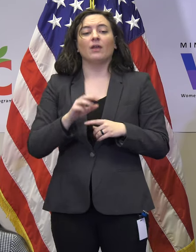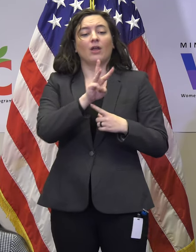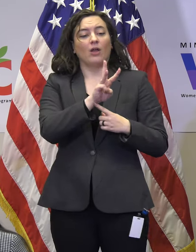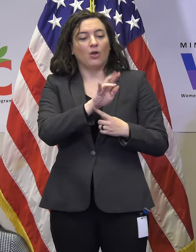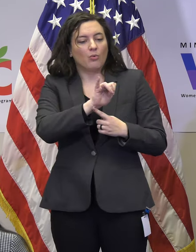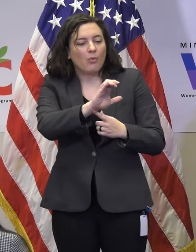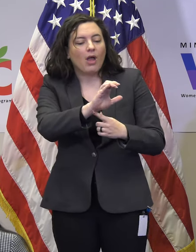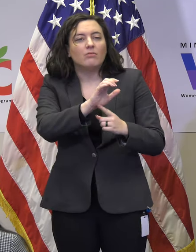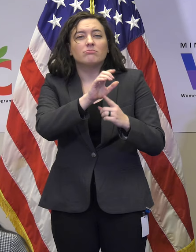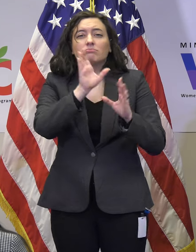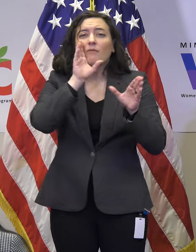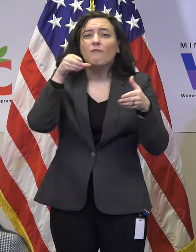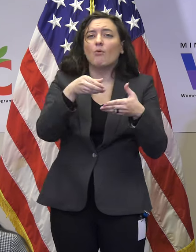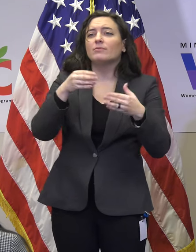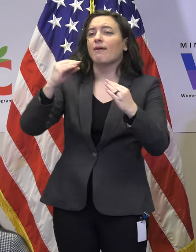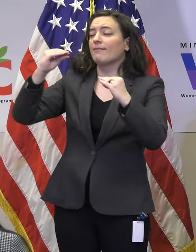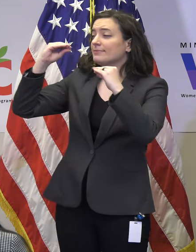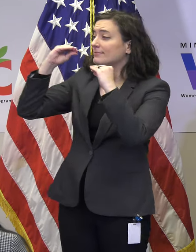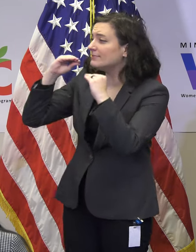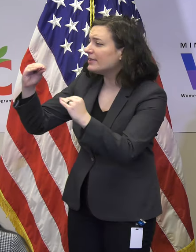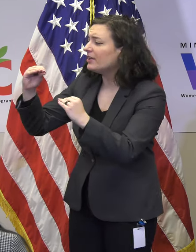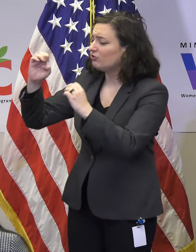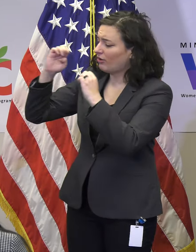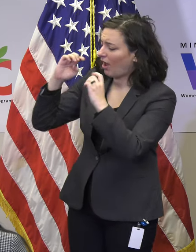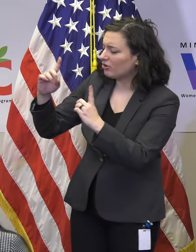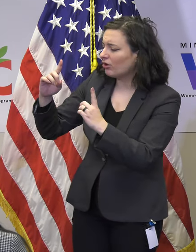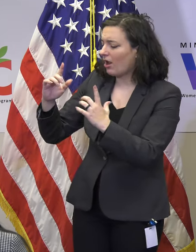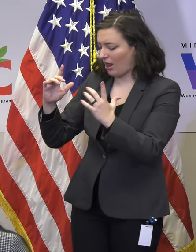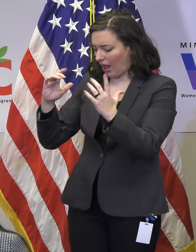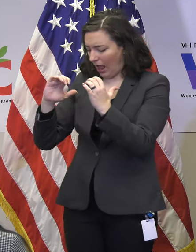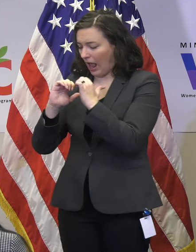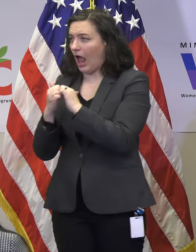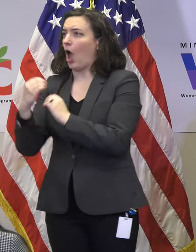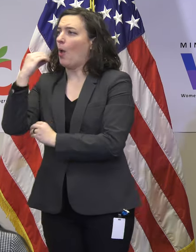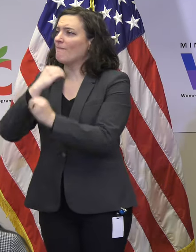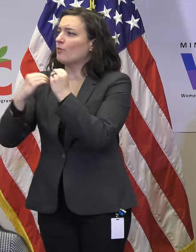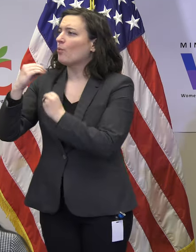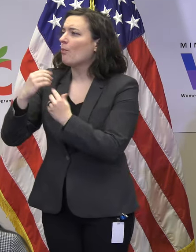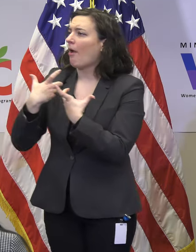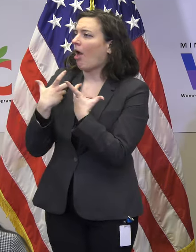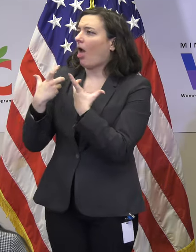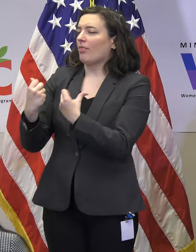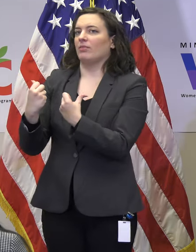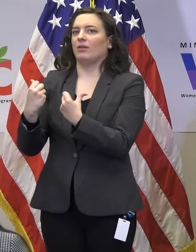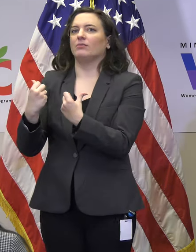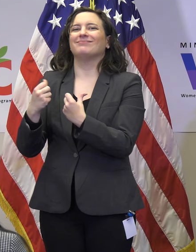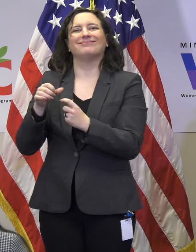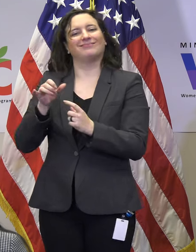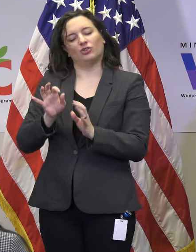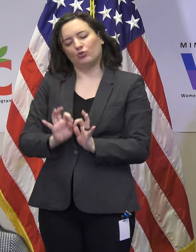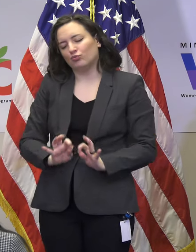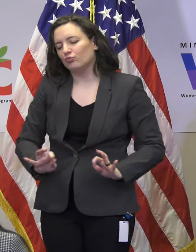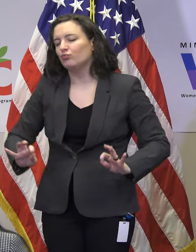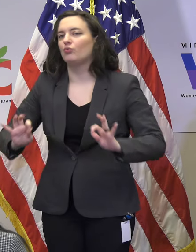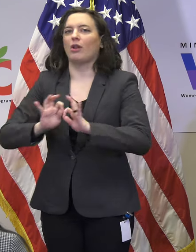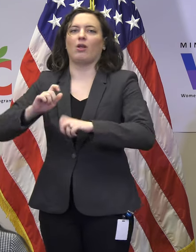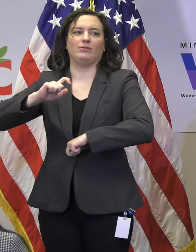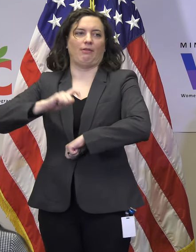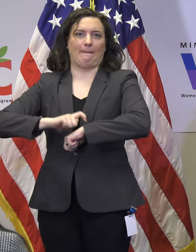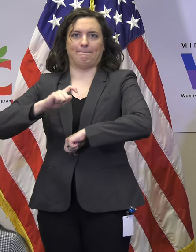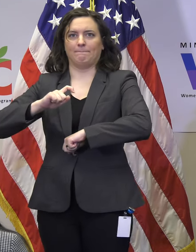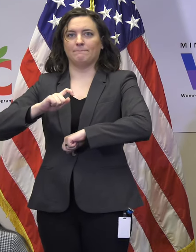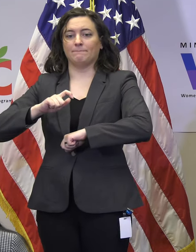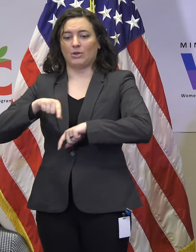about teaching and educating women how to eat healthy during the critical stage in their life, such as during